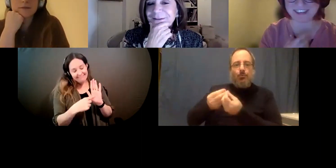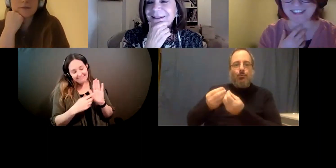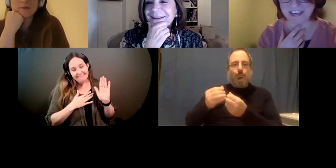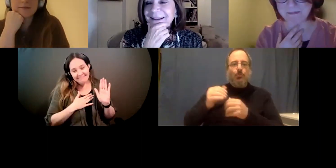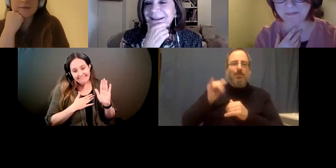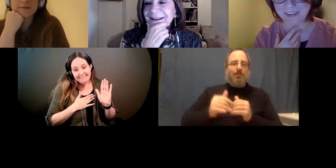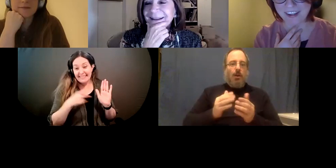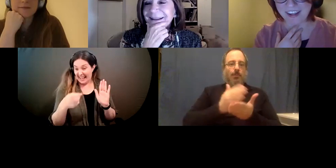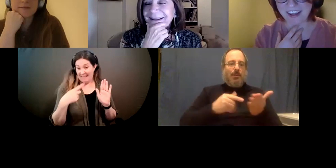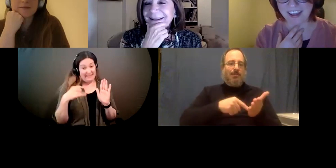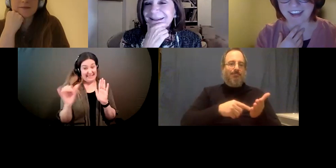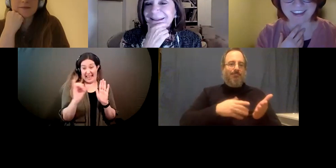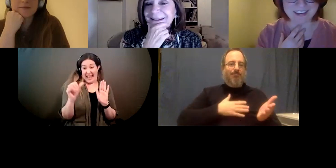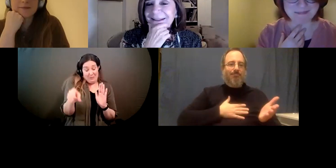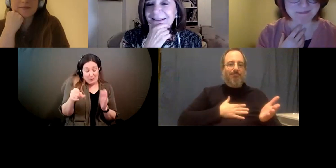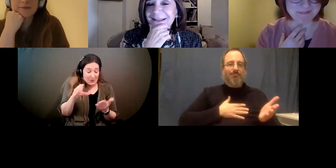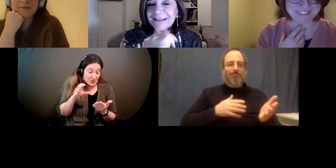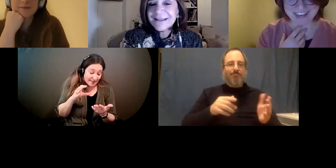exactly the same.